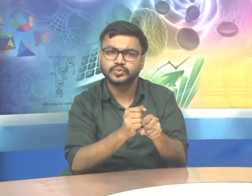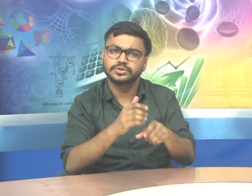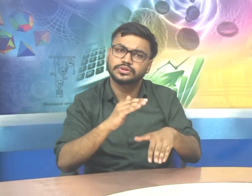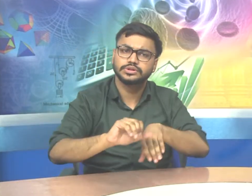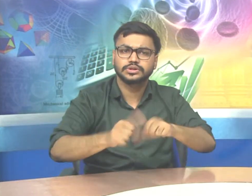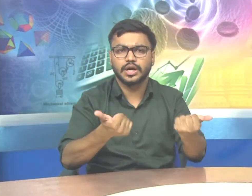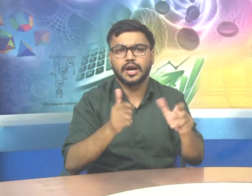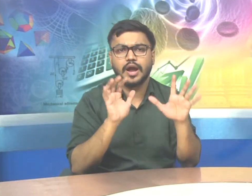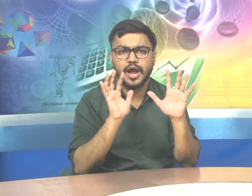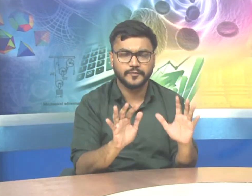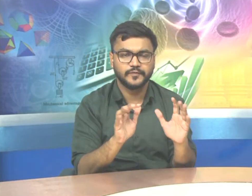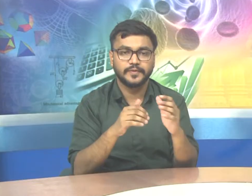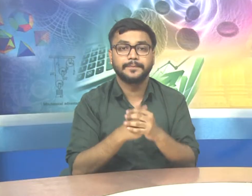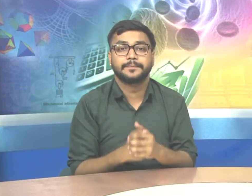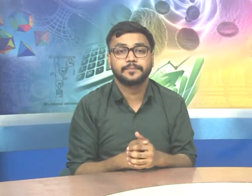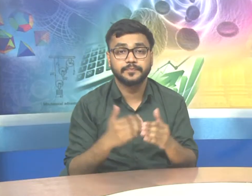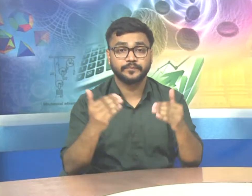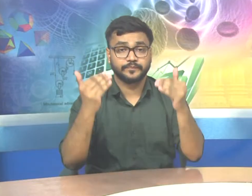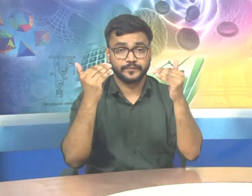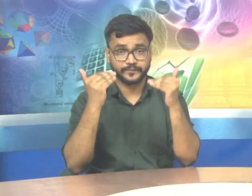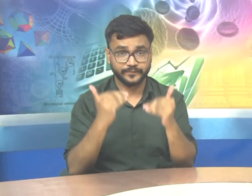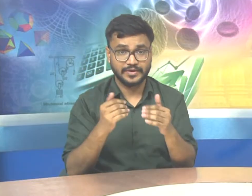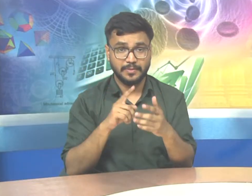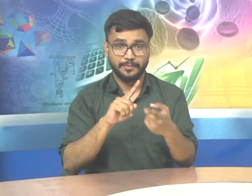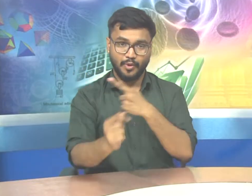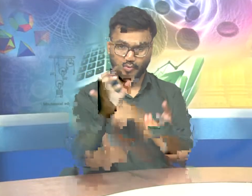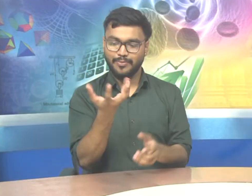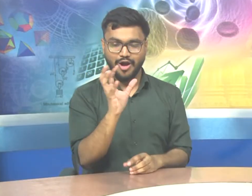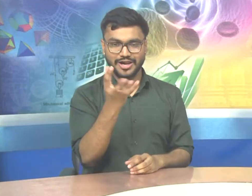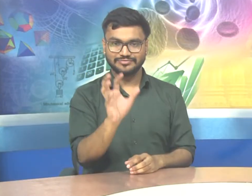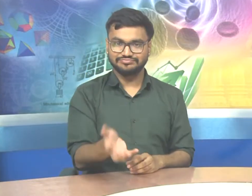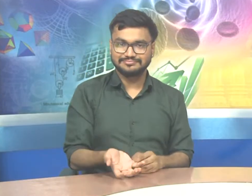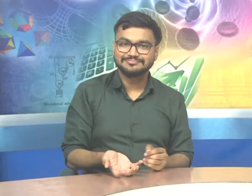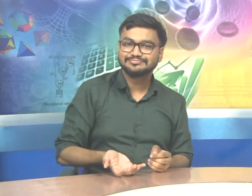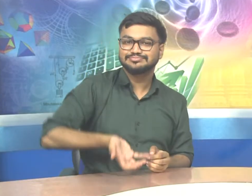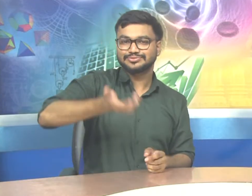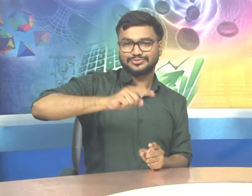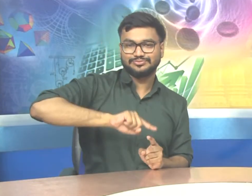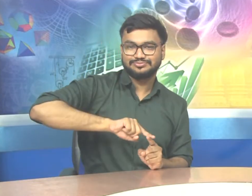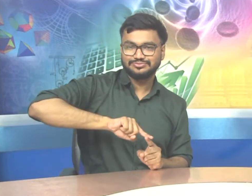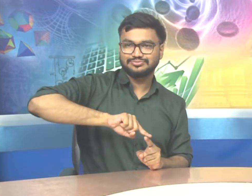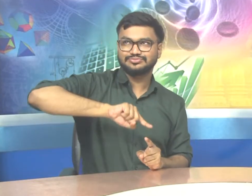moving object can do work due to it by doing an activity.